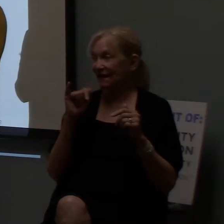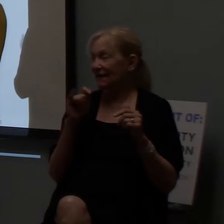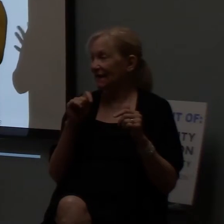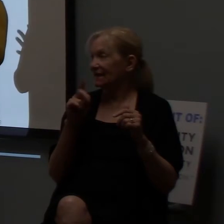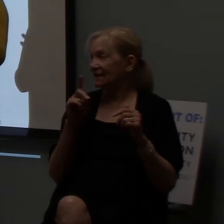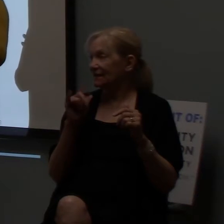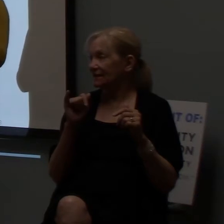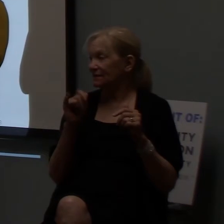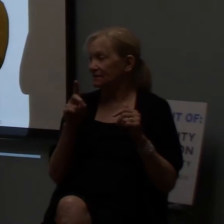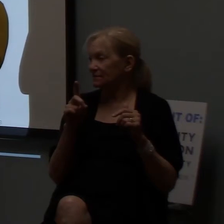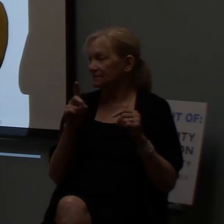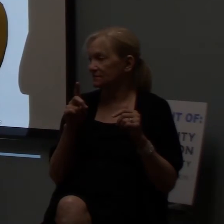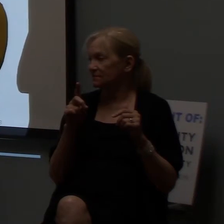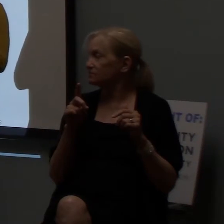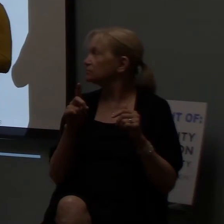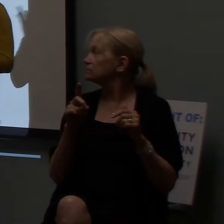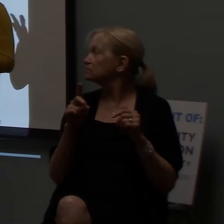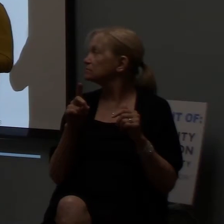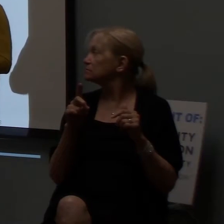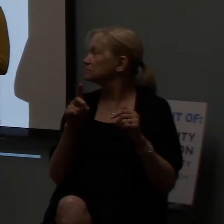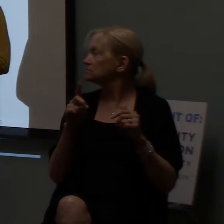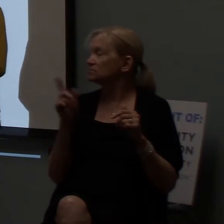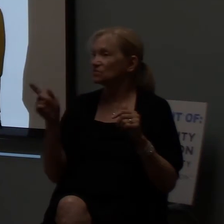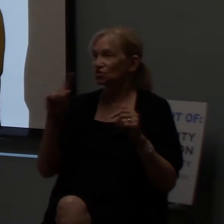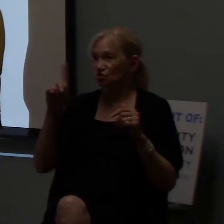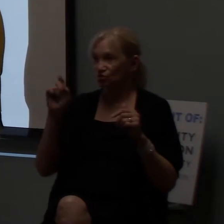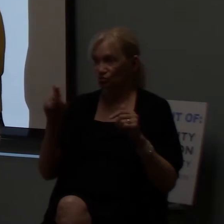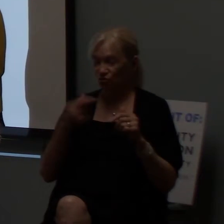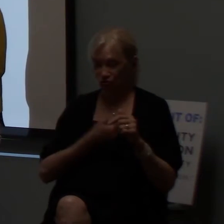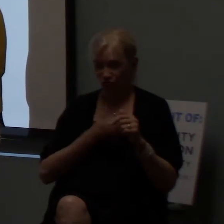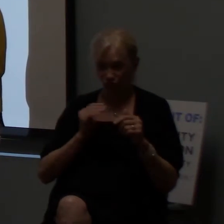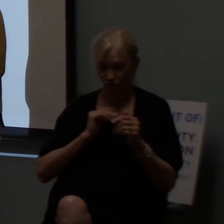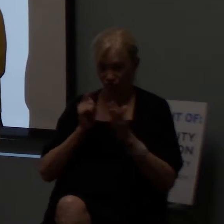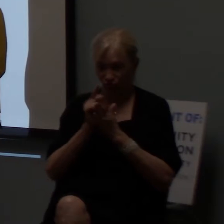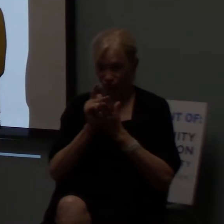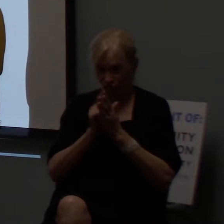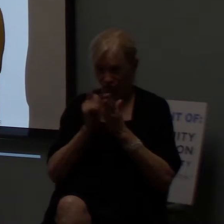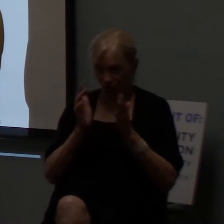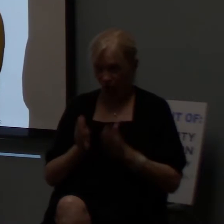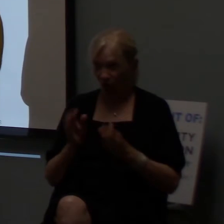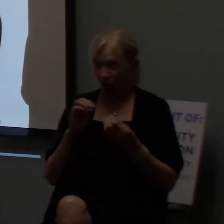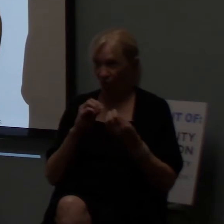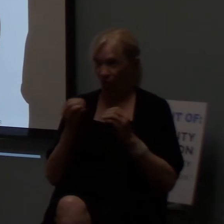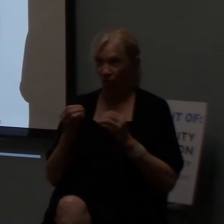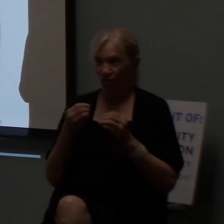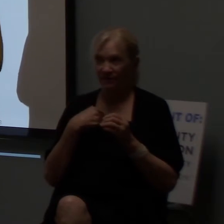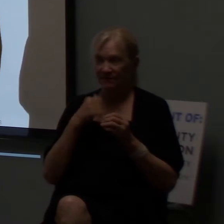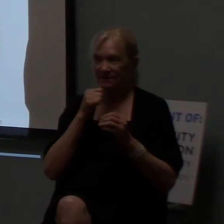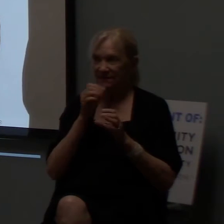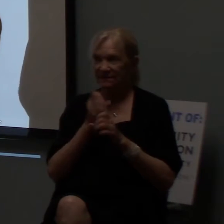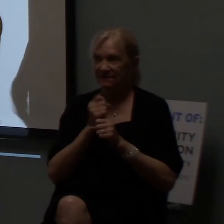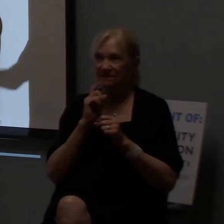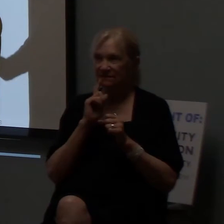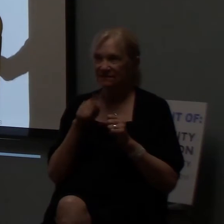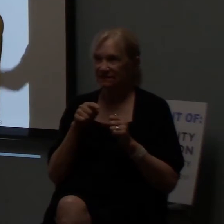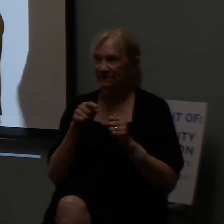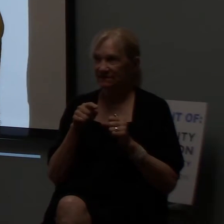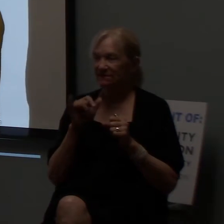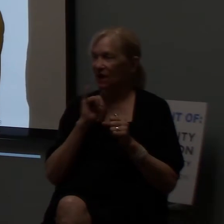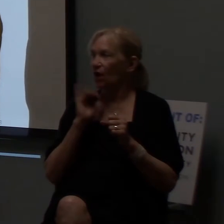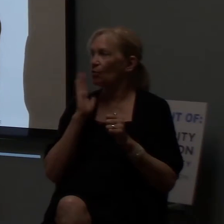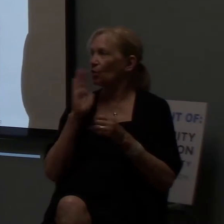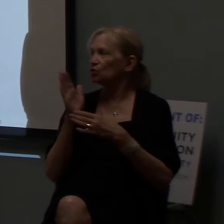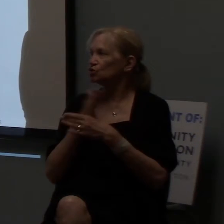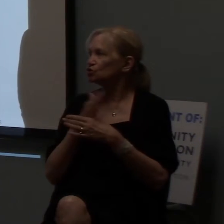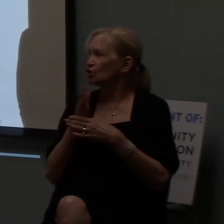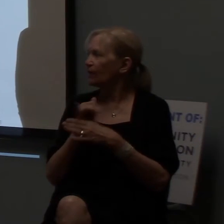so I have a question out to our attorney's office as to whether that could be done under home rule or not. And I haven't gotten the answer yet, but I will definitely share it with Celeste